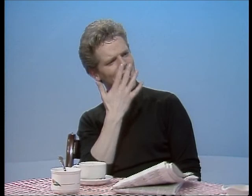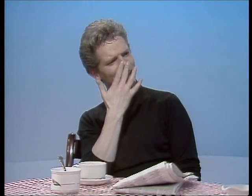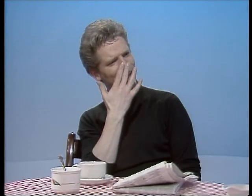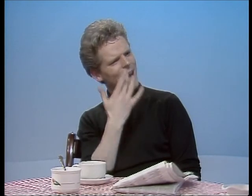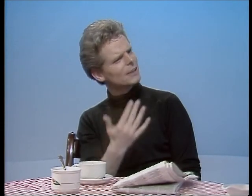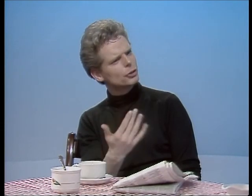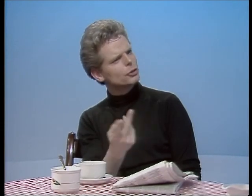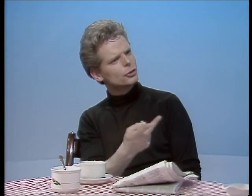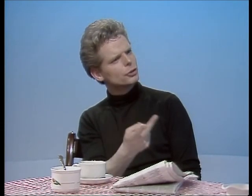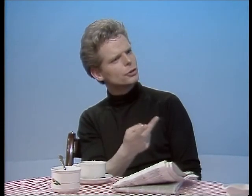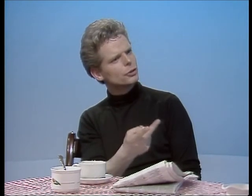How old are they?